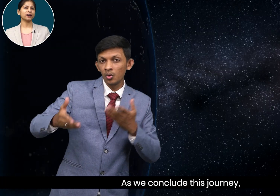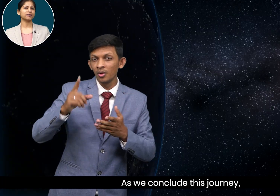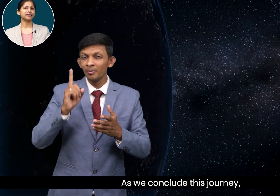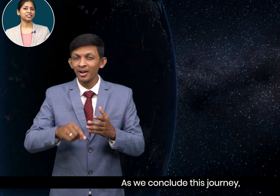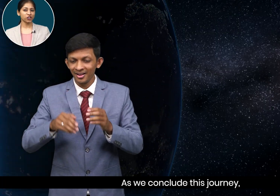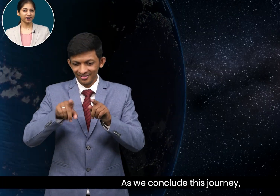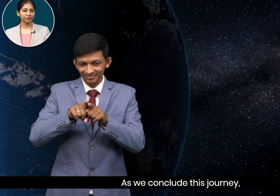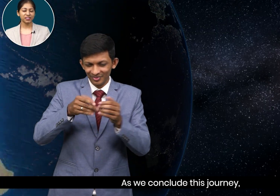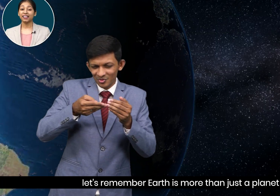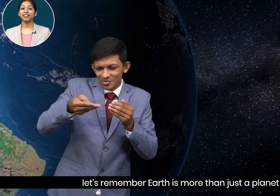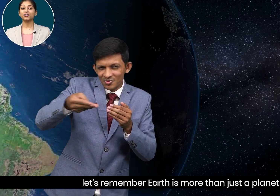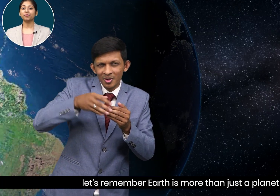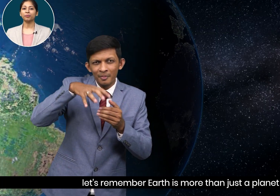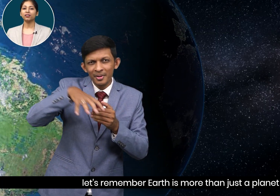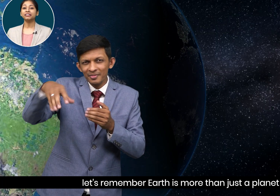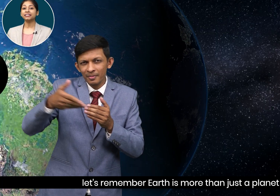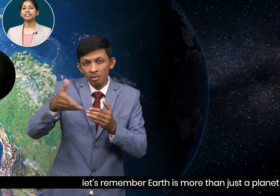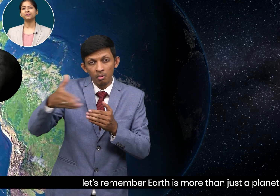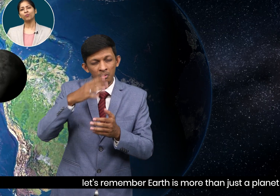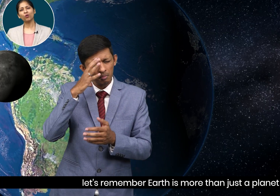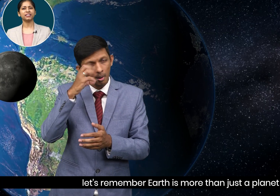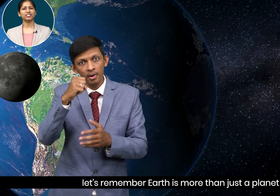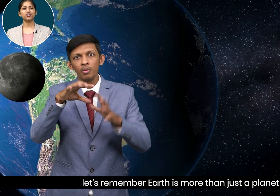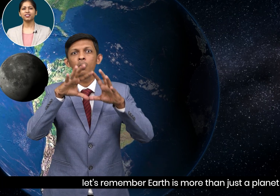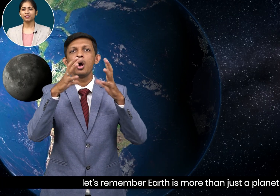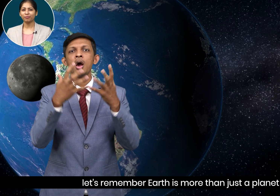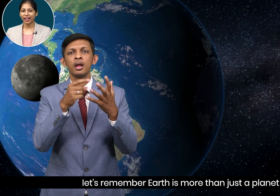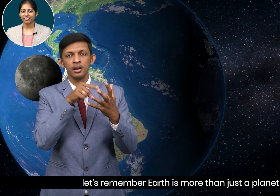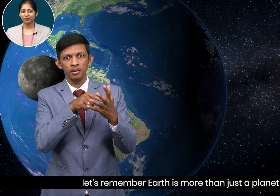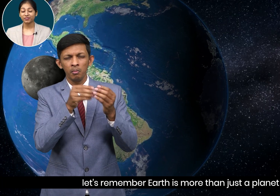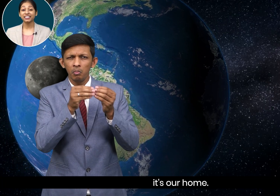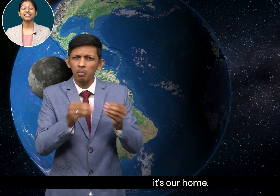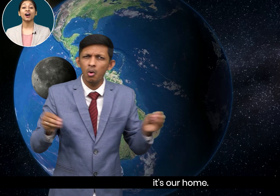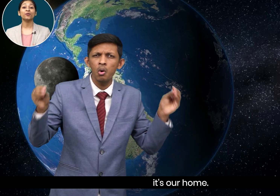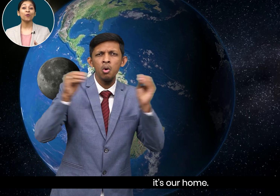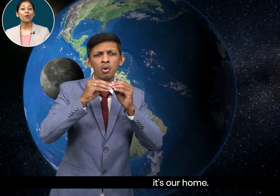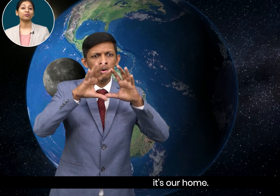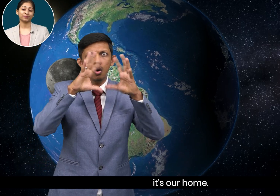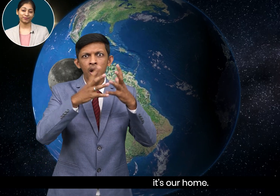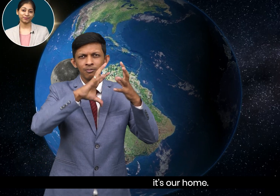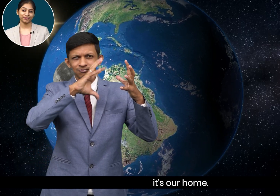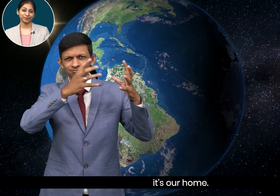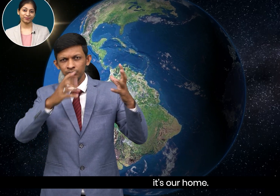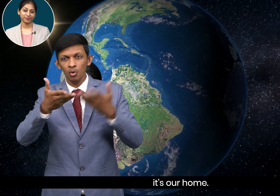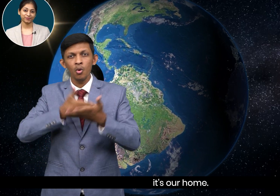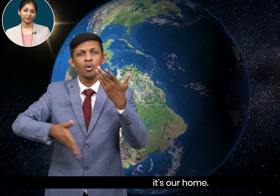As we conclude this journey, let's remember Earth is more than just a planet. It's our home.